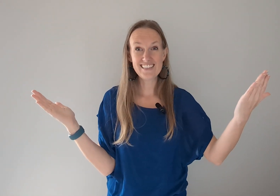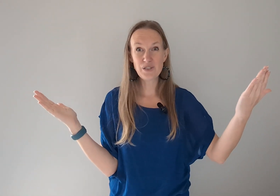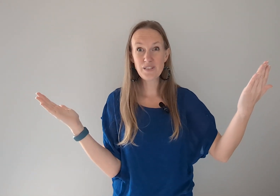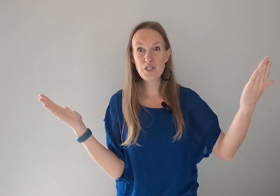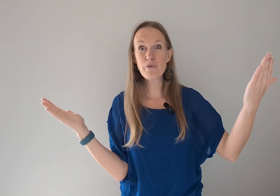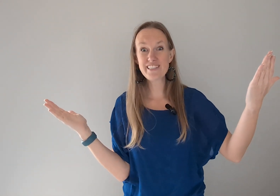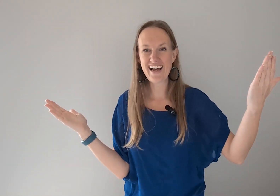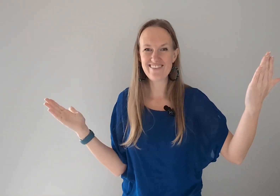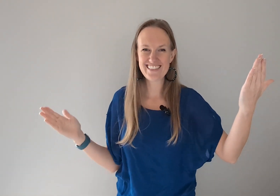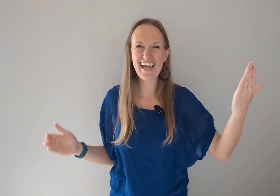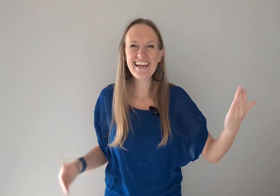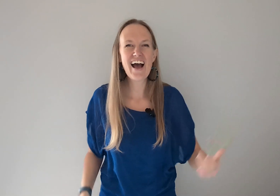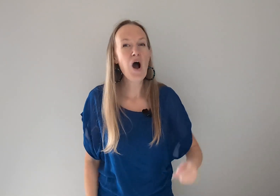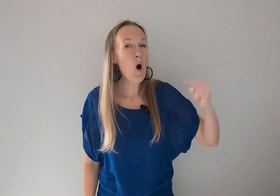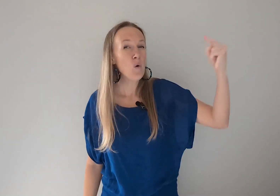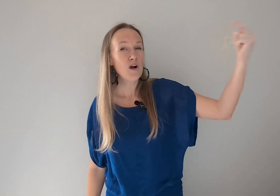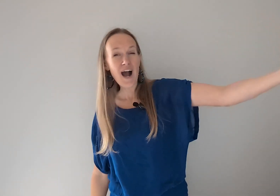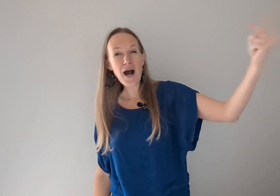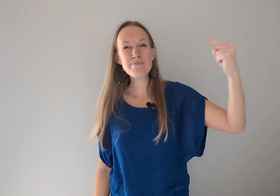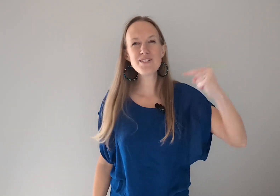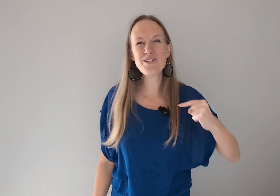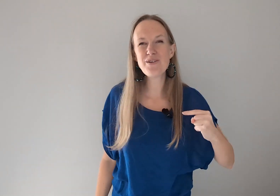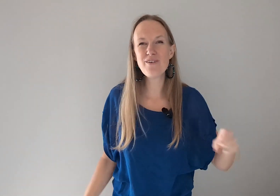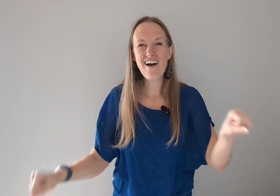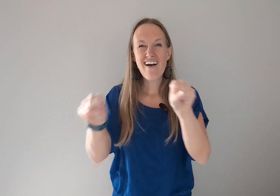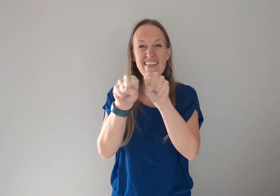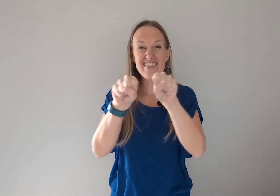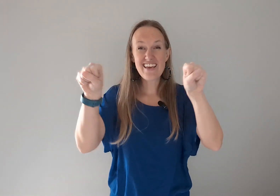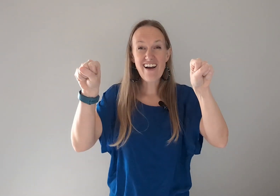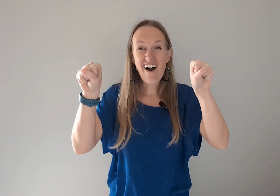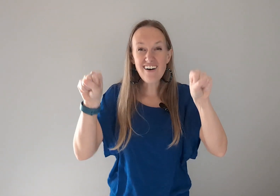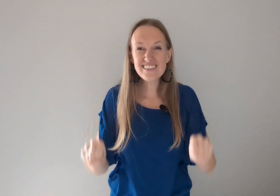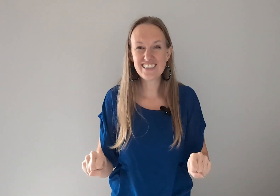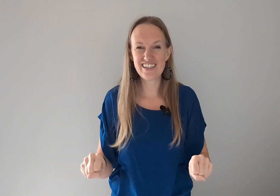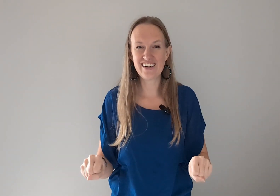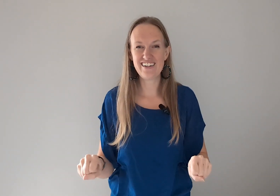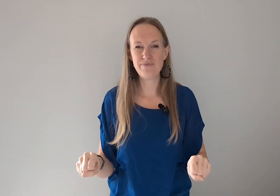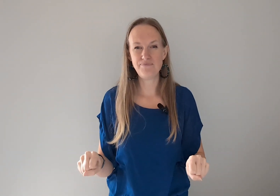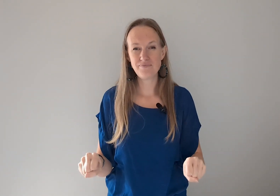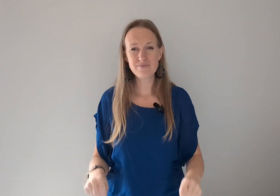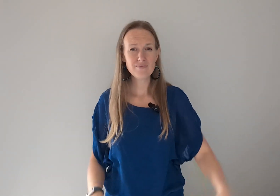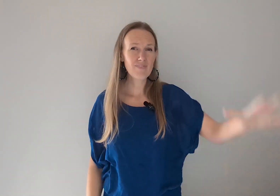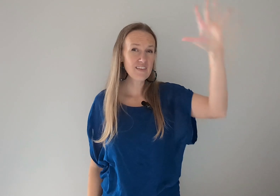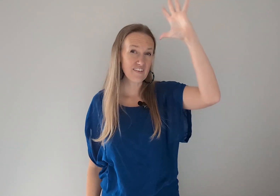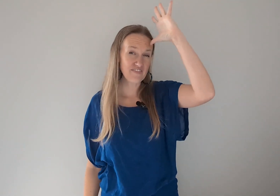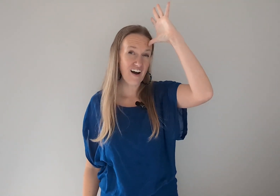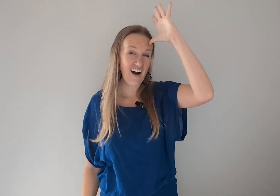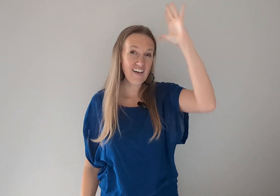Let's do it 2 more times, okay? Oh, come to the altar. The